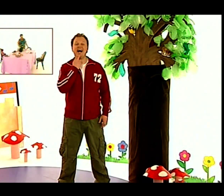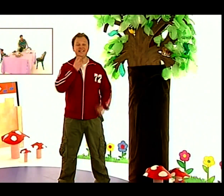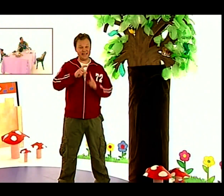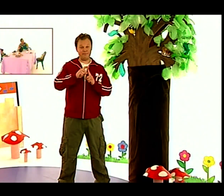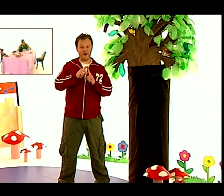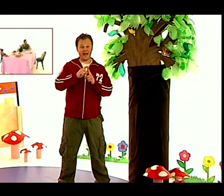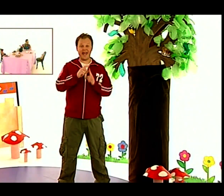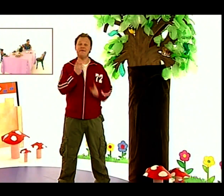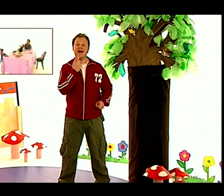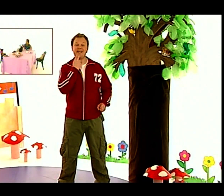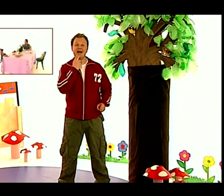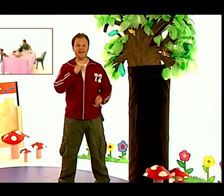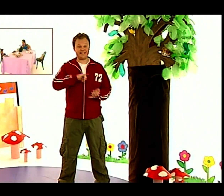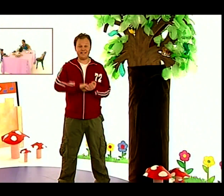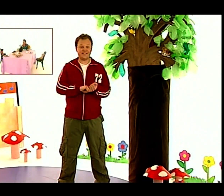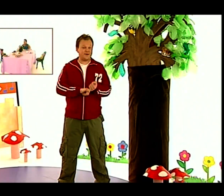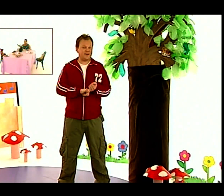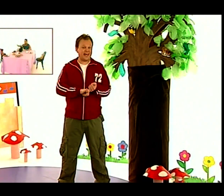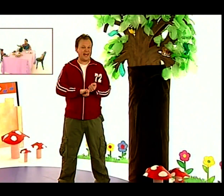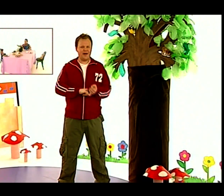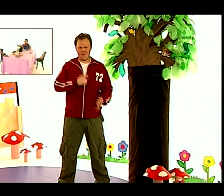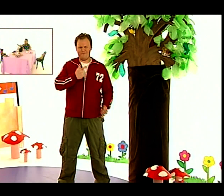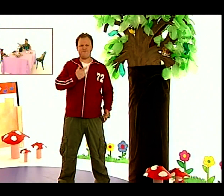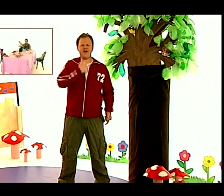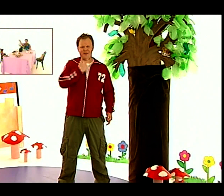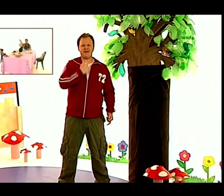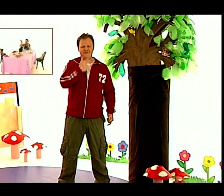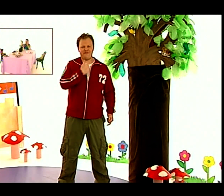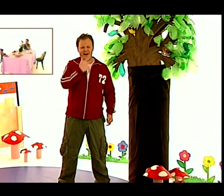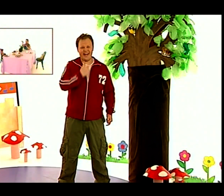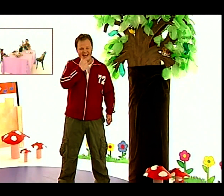Auntie Polly and Auntie Suki were very funny.